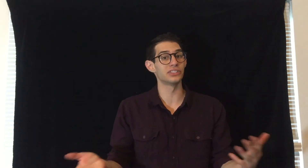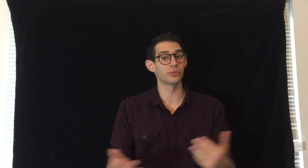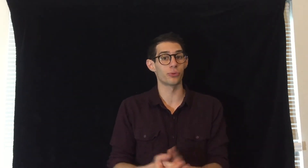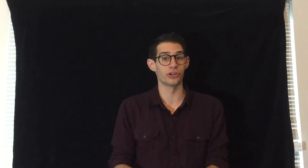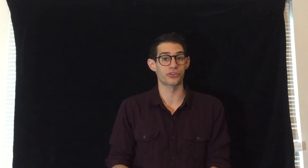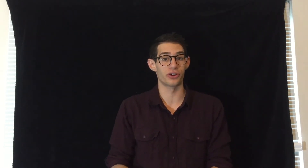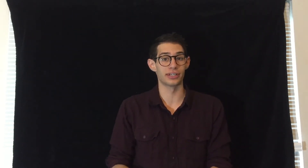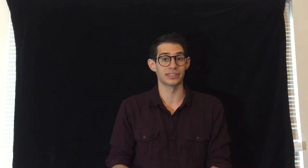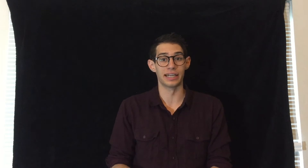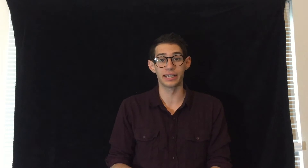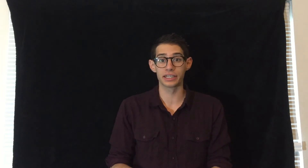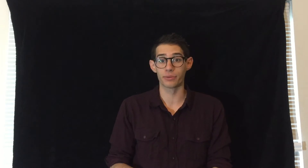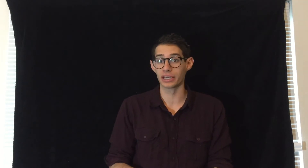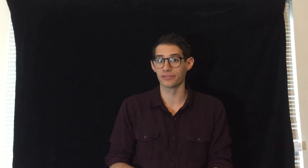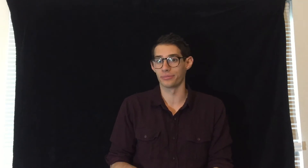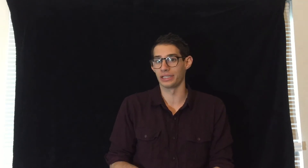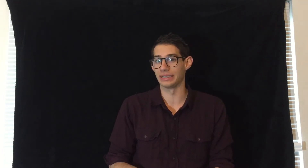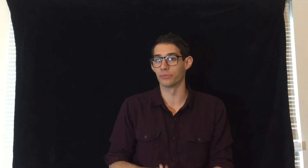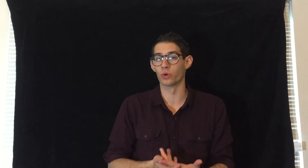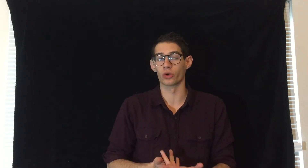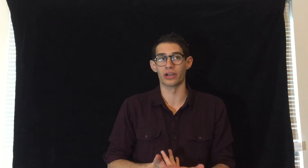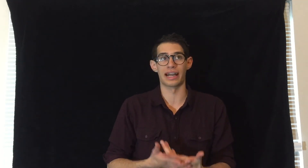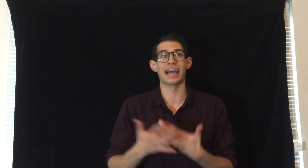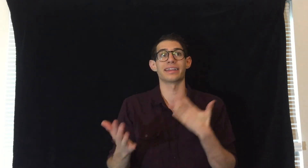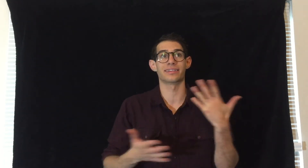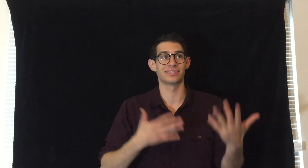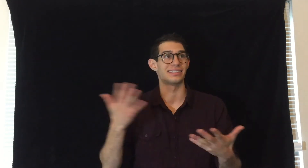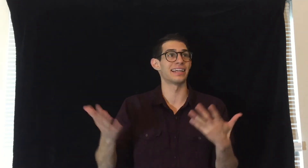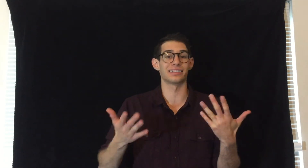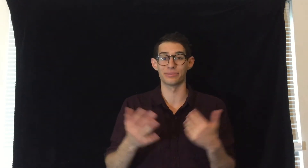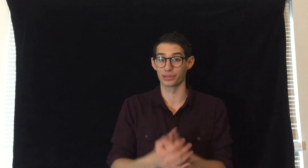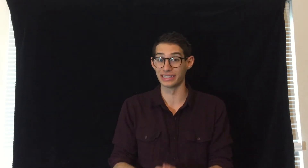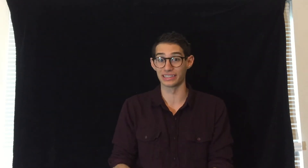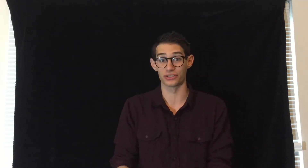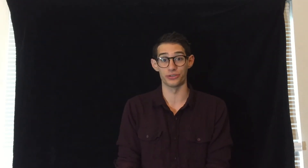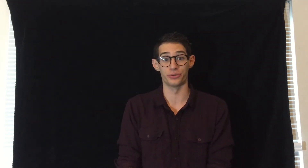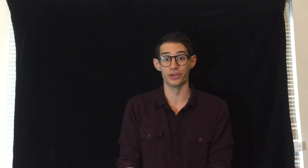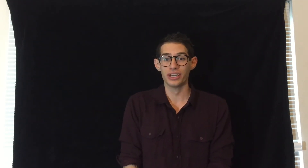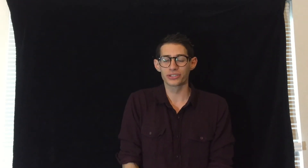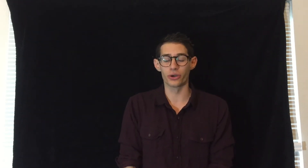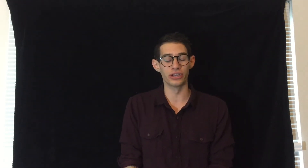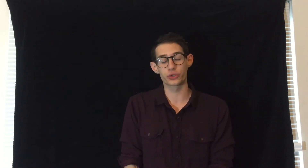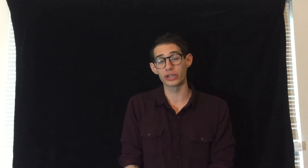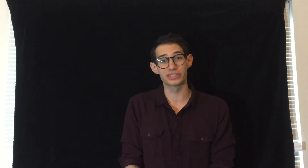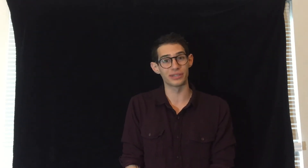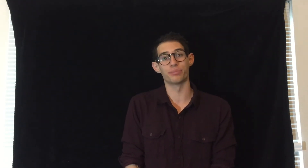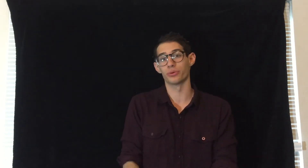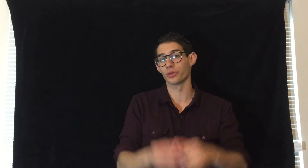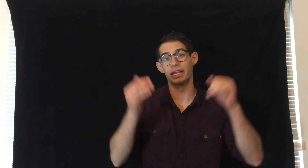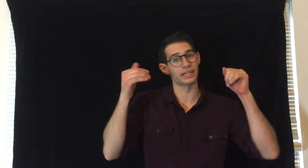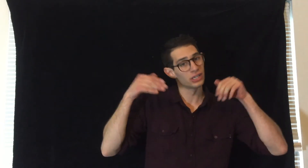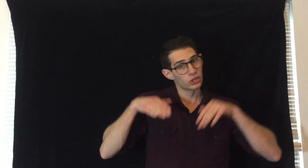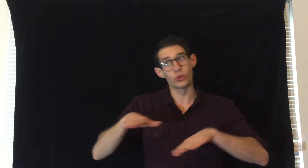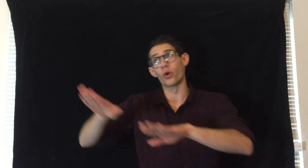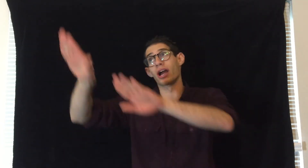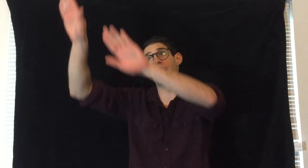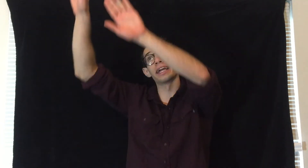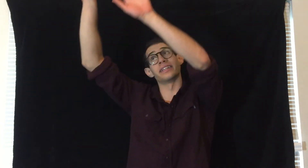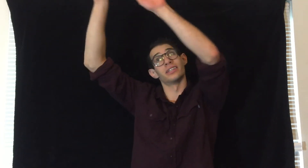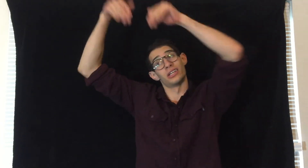your point across, and it might even be more aesthetically pleasing to you. So it's quite simple, like nor height,